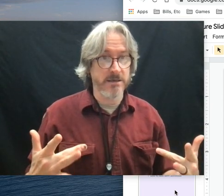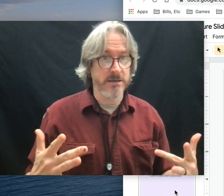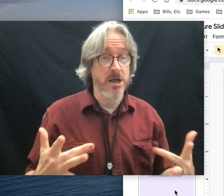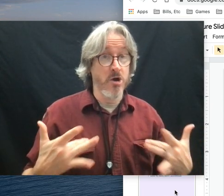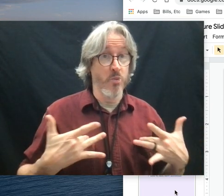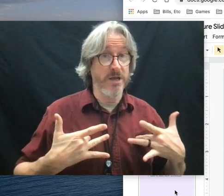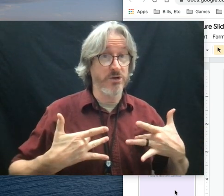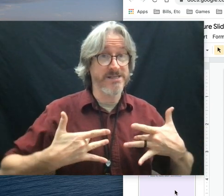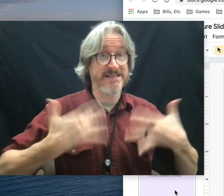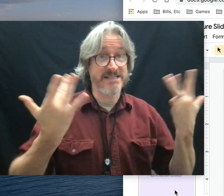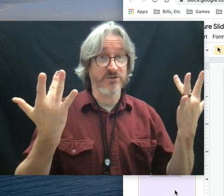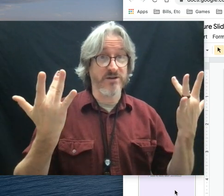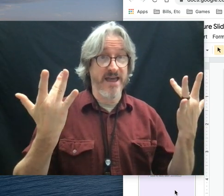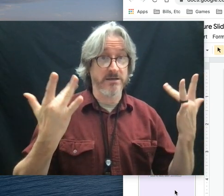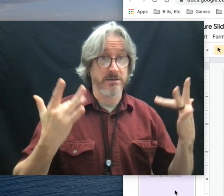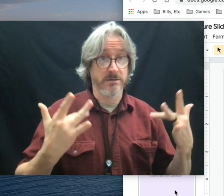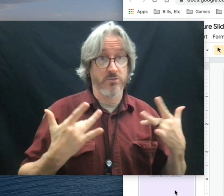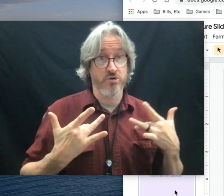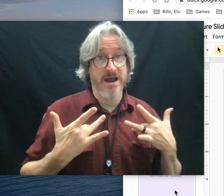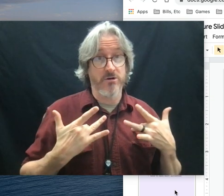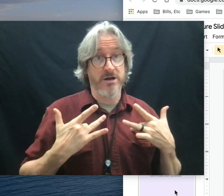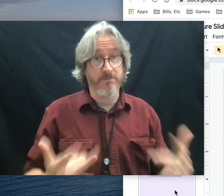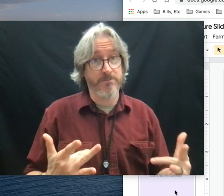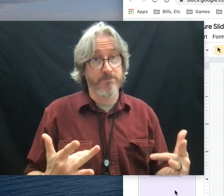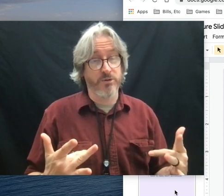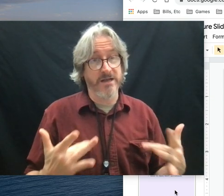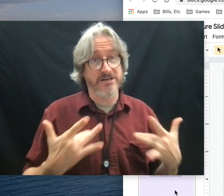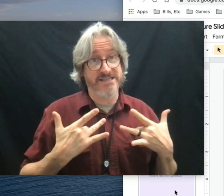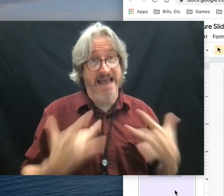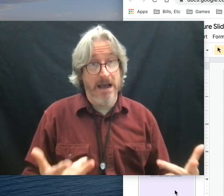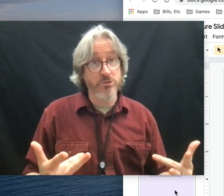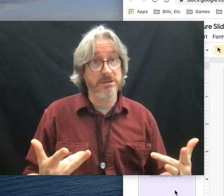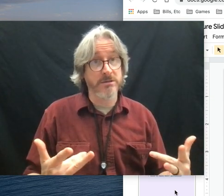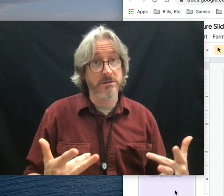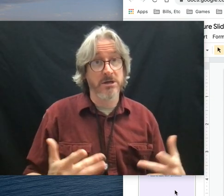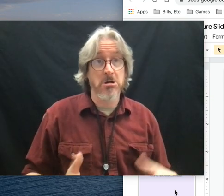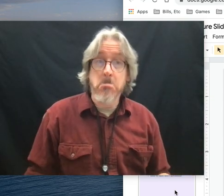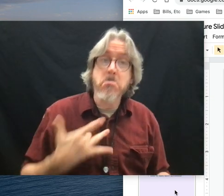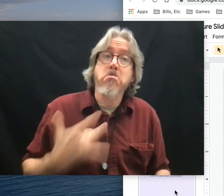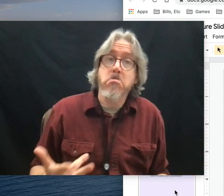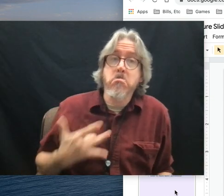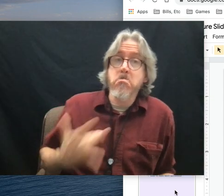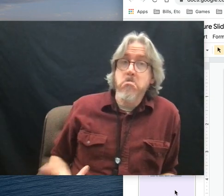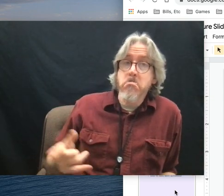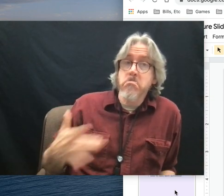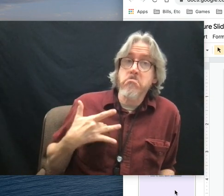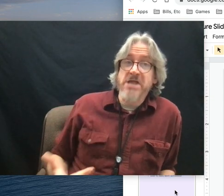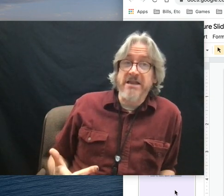Tend, we use this for event. We're now going to pull it just out.